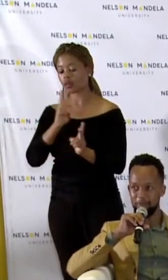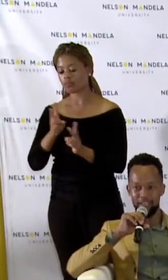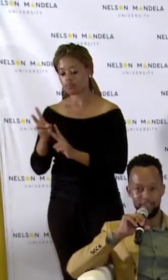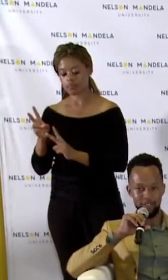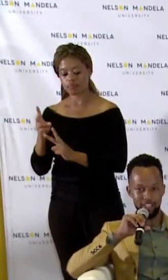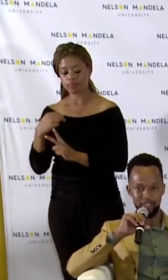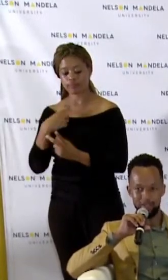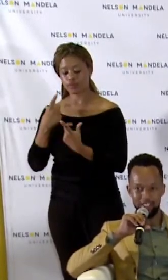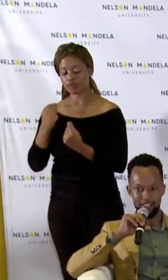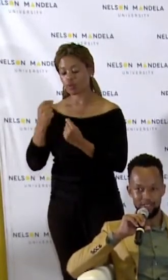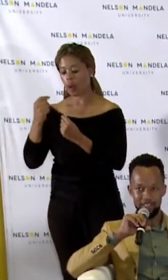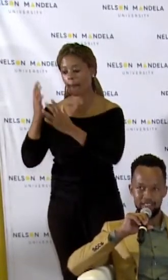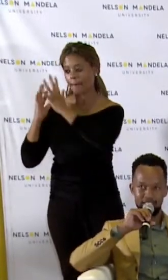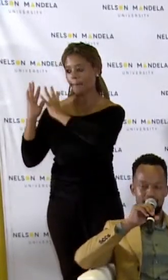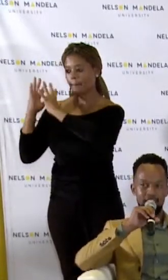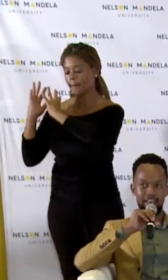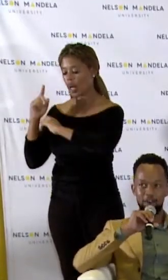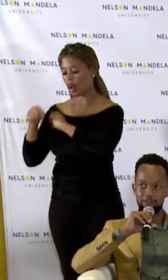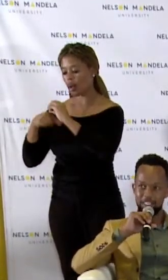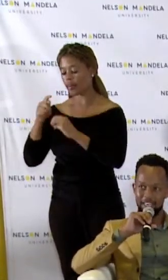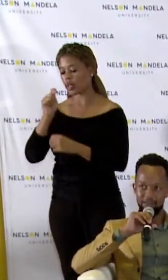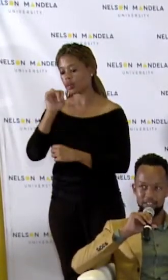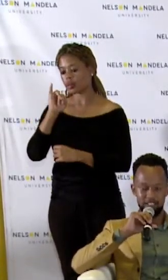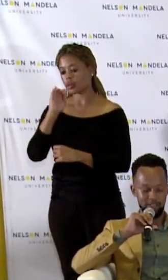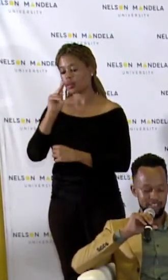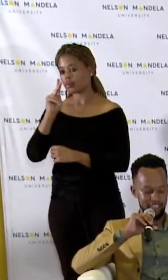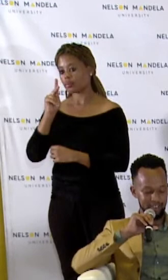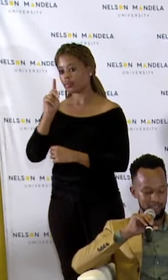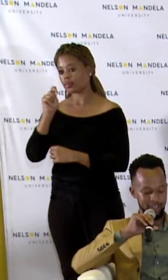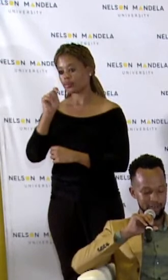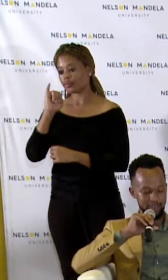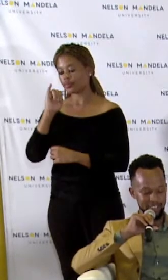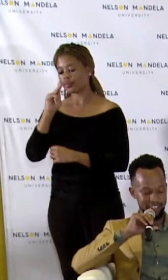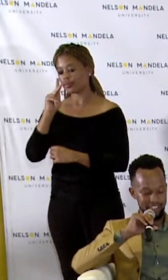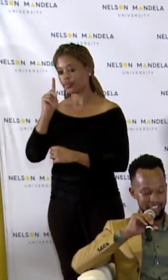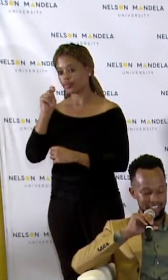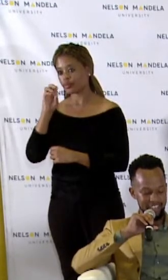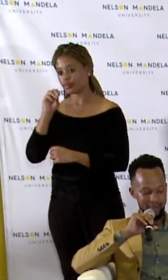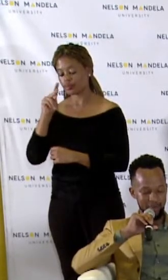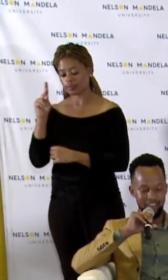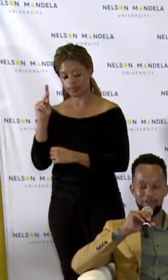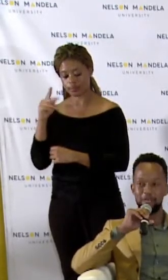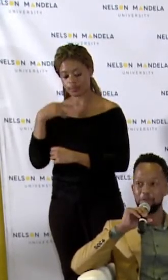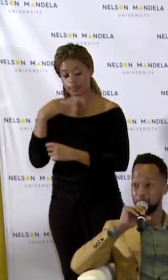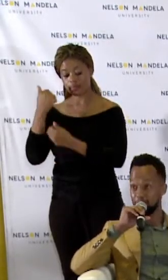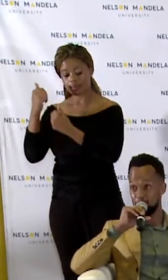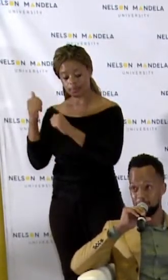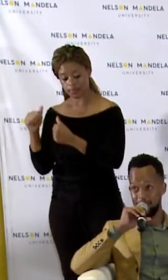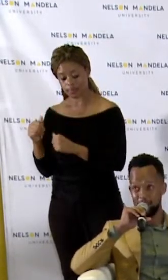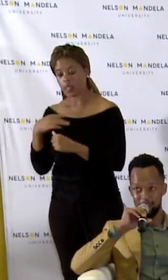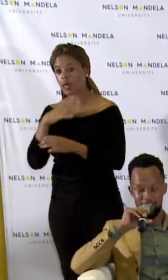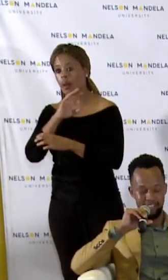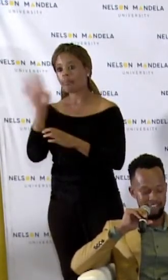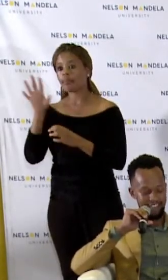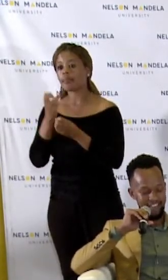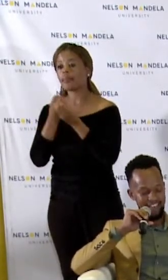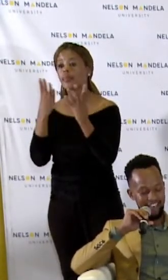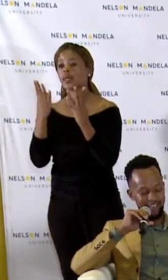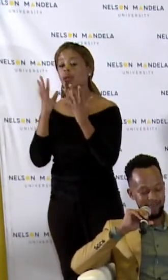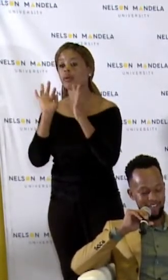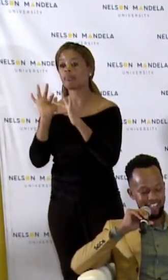doing some background checks on TikTok. I obviously have a TikTok account, so I know what it is, but not many people do,